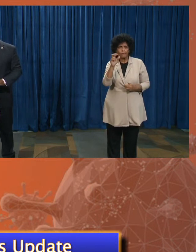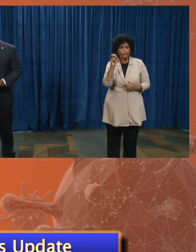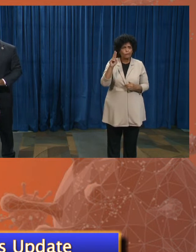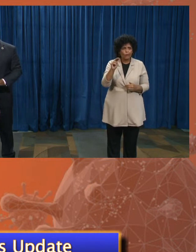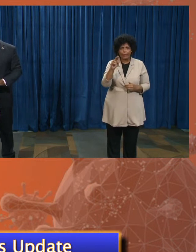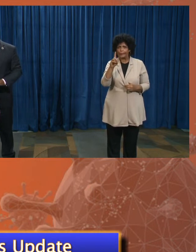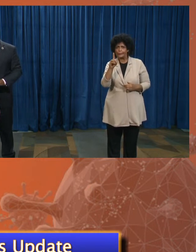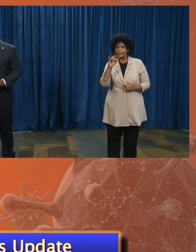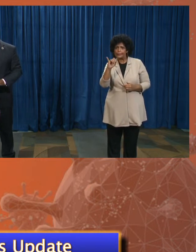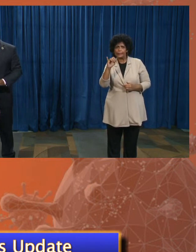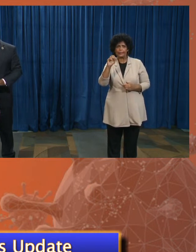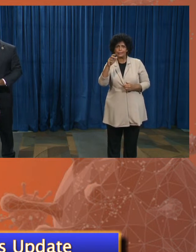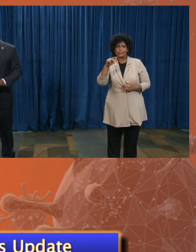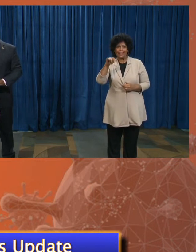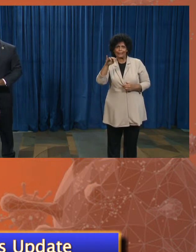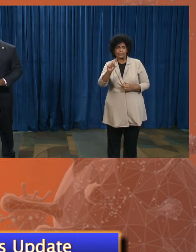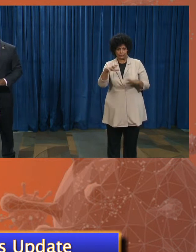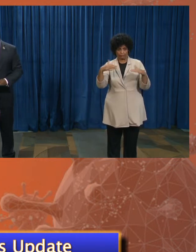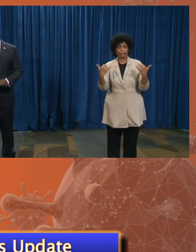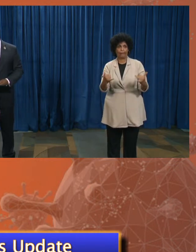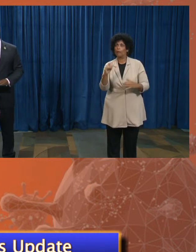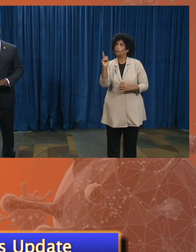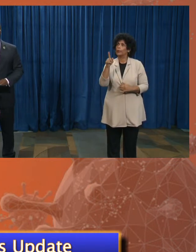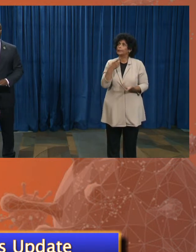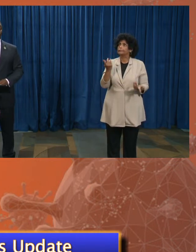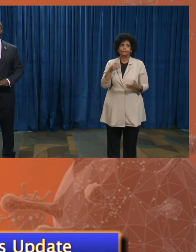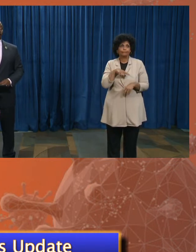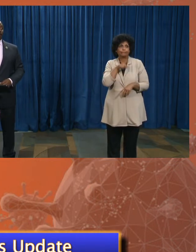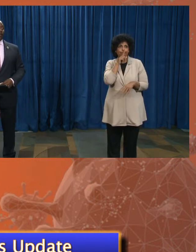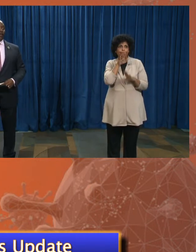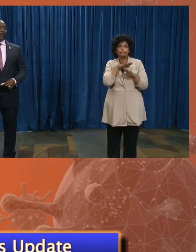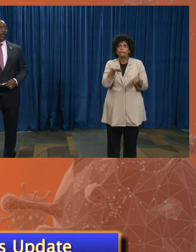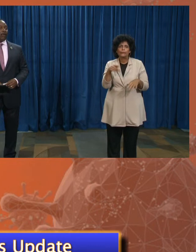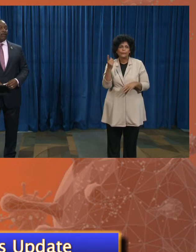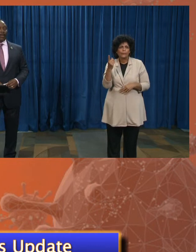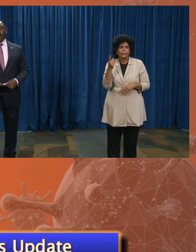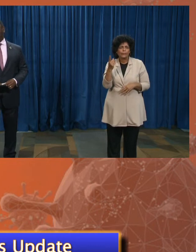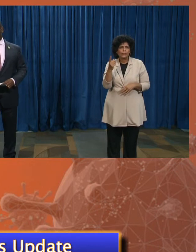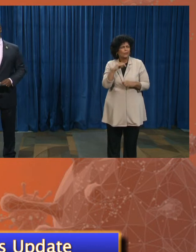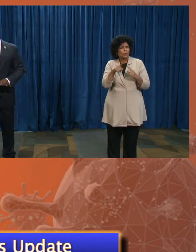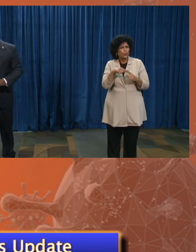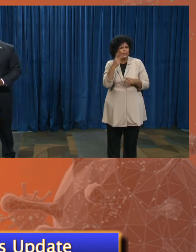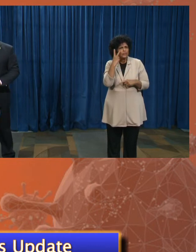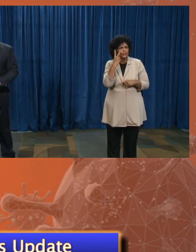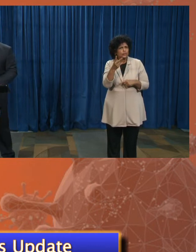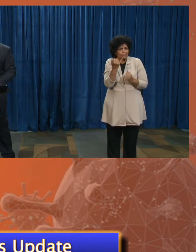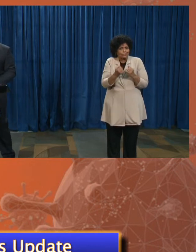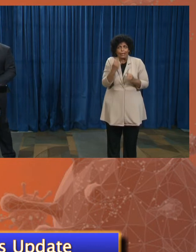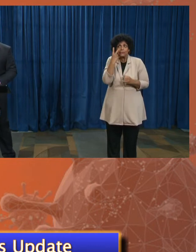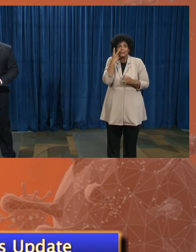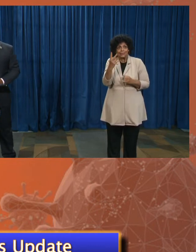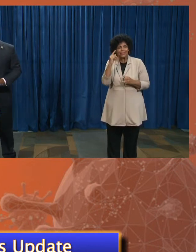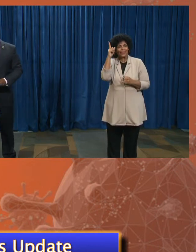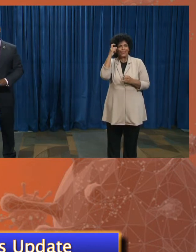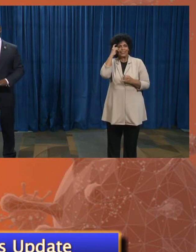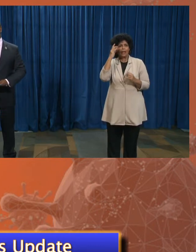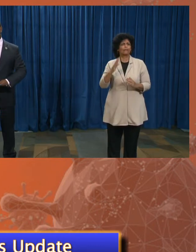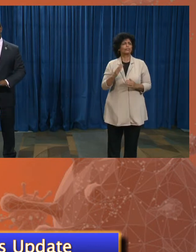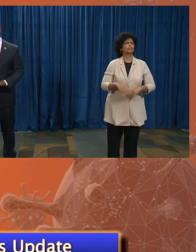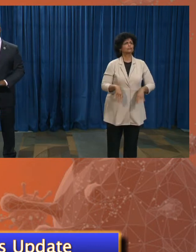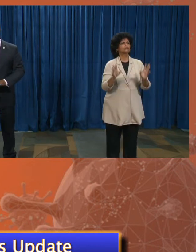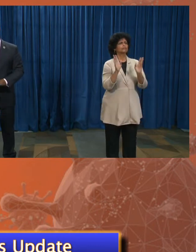now? When was the last time you saw the governor do a